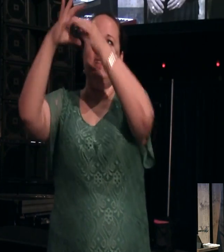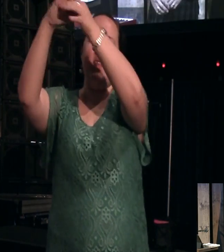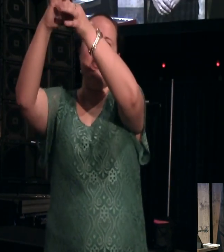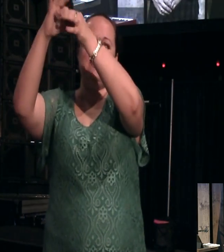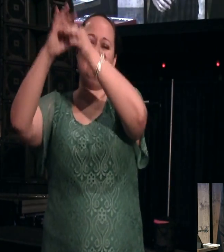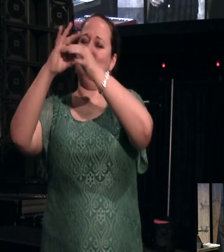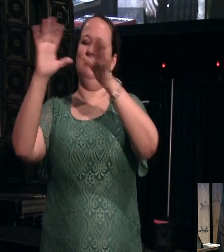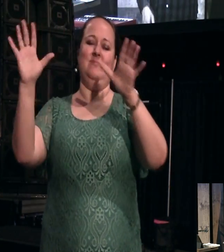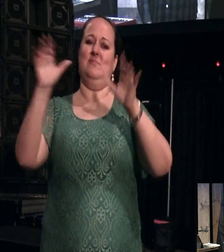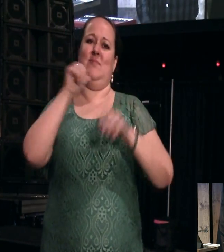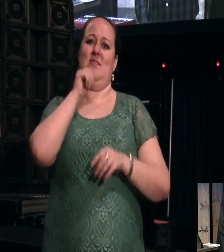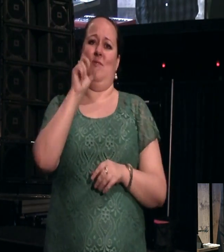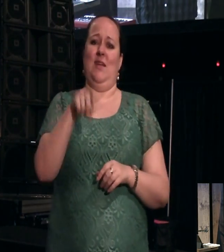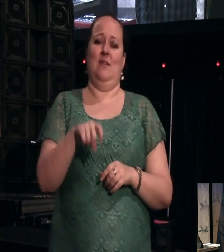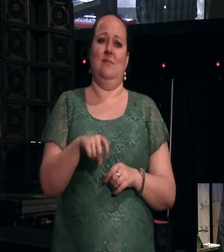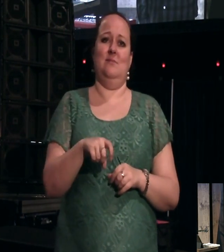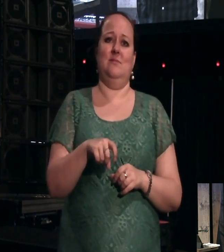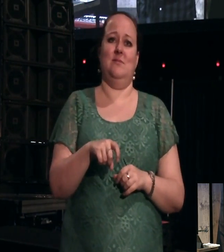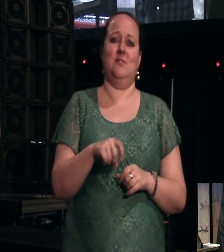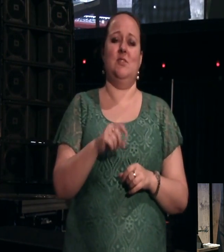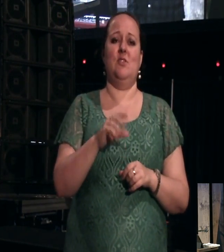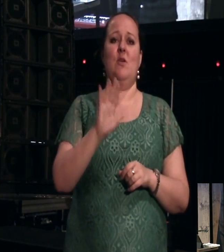do with that God.